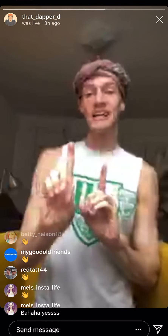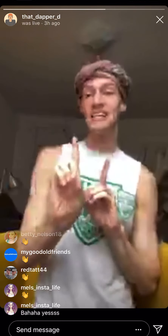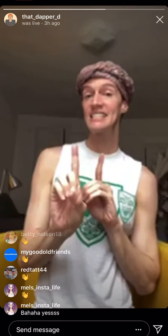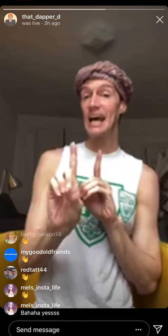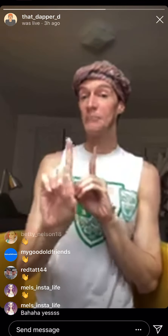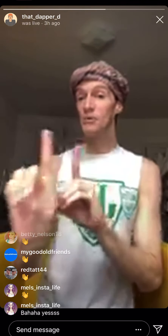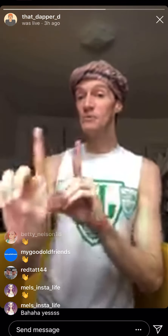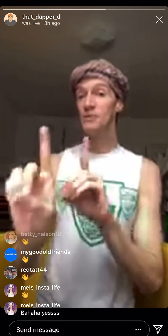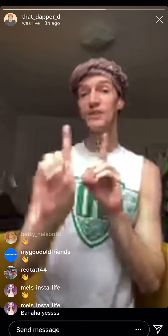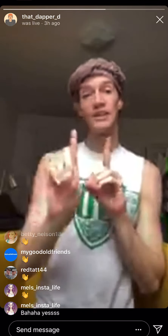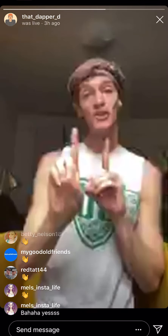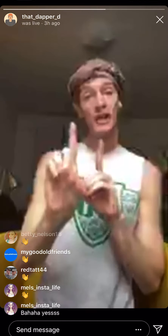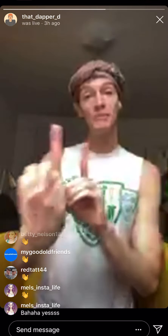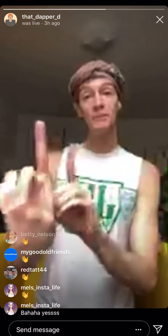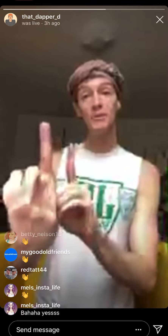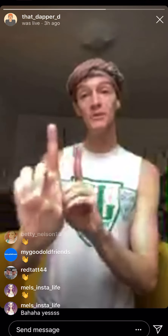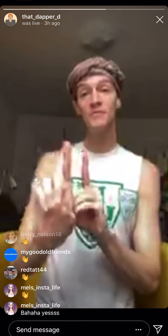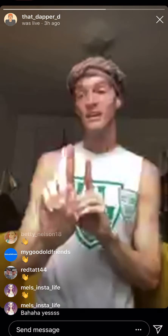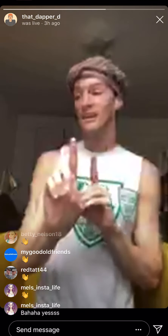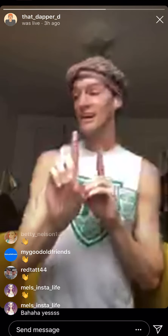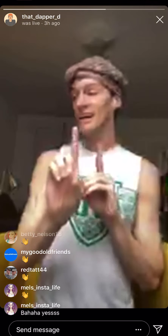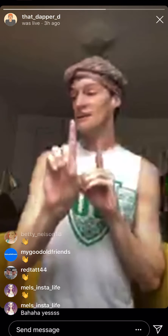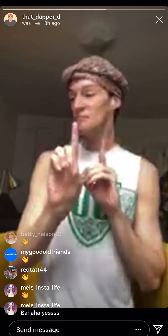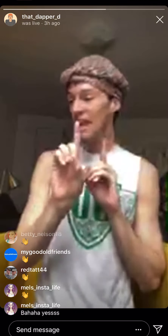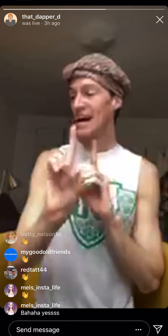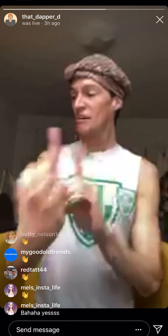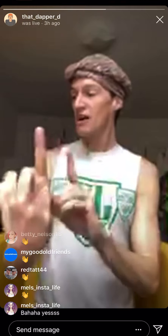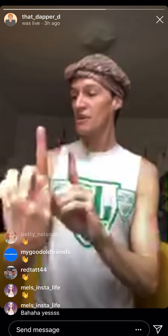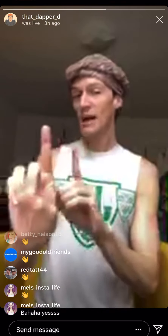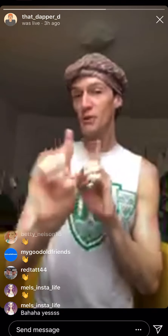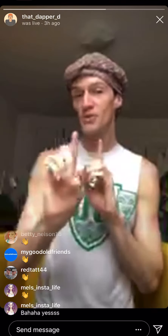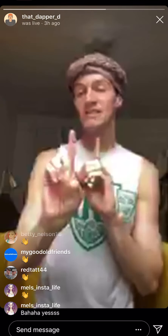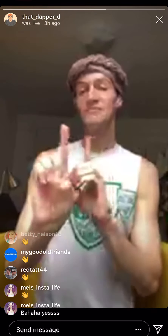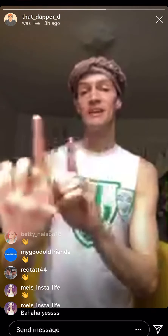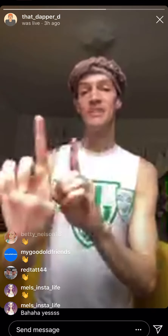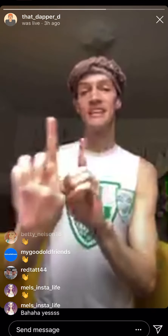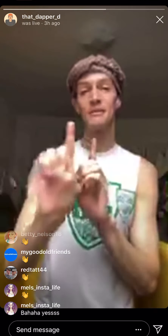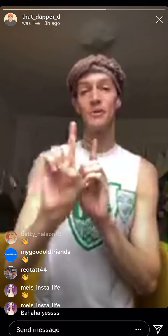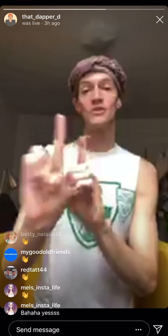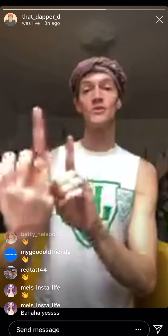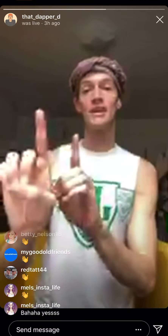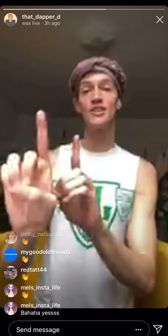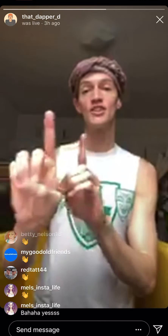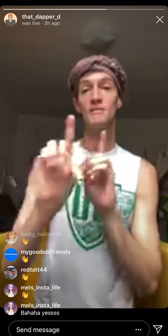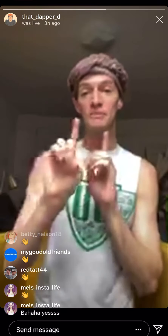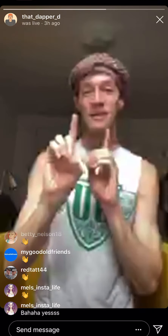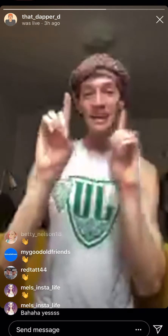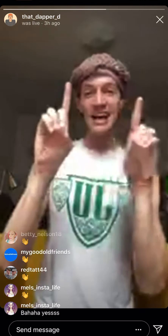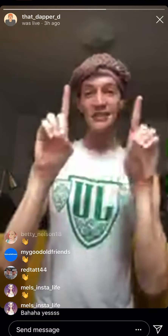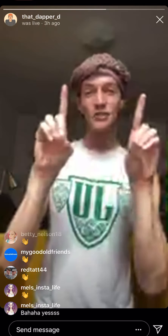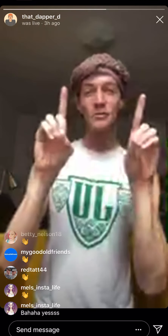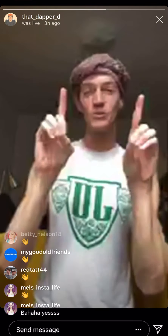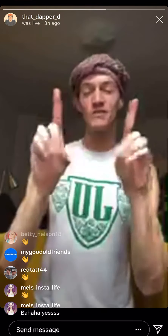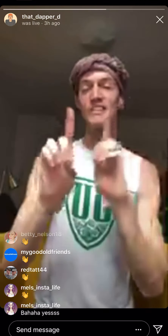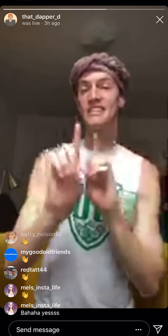disciple you can show like people um yeah i'll follow that person if it's like a personal relationship i just remember if the disciple